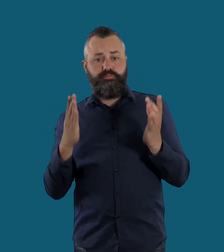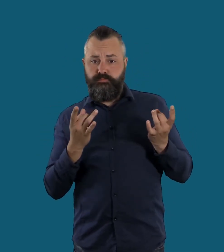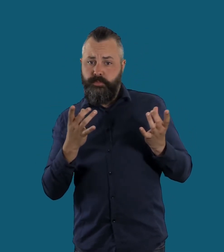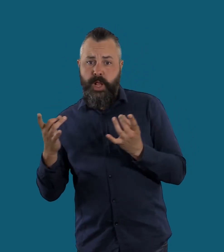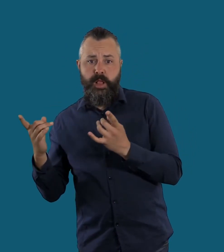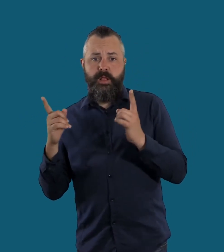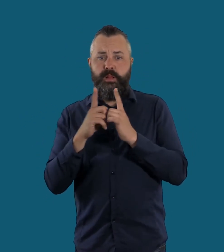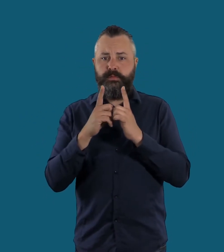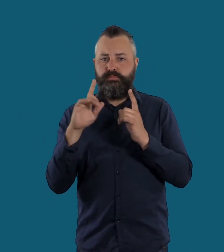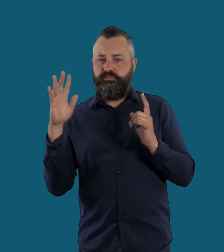2. Prepare your home.